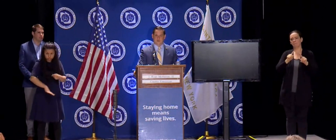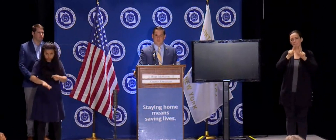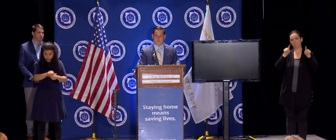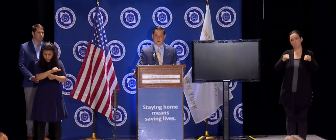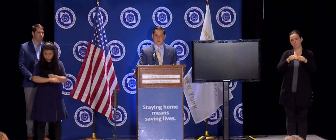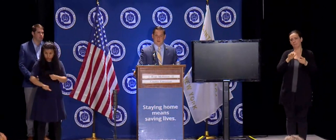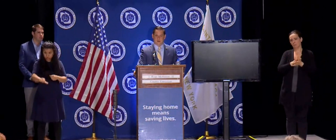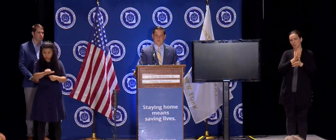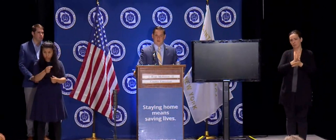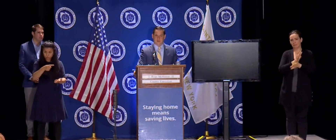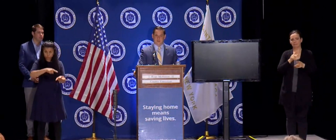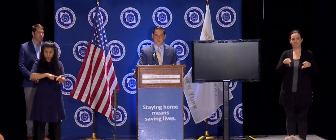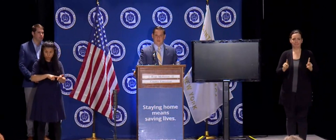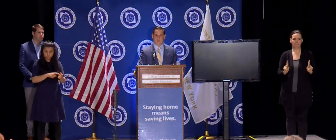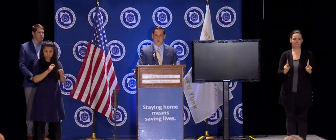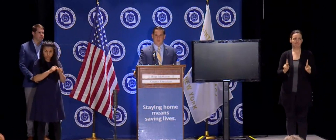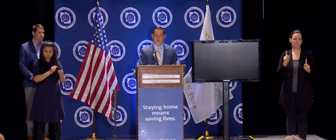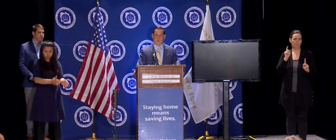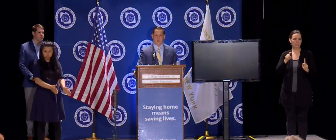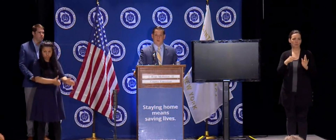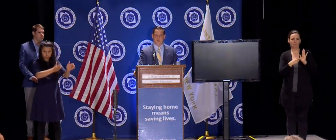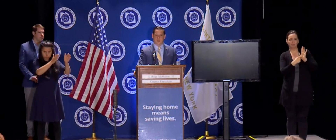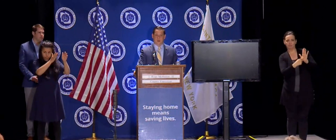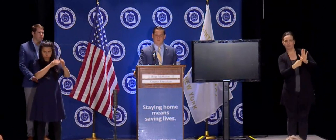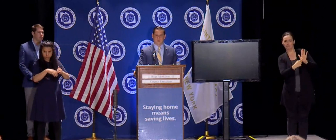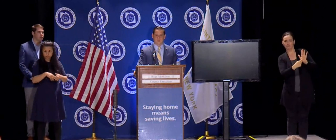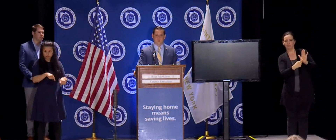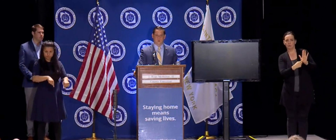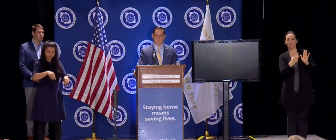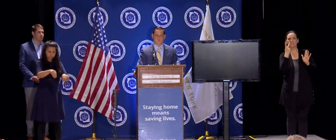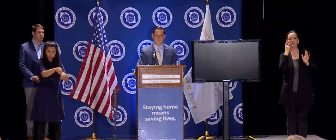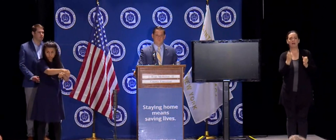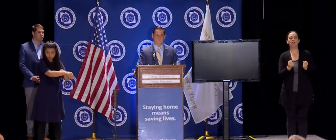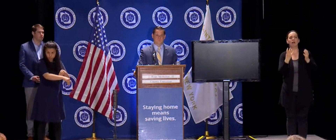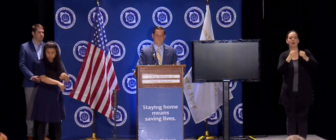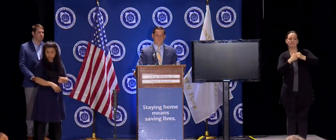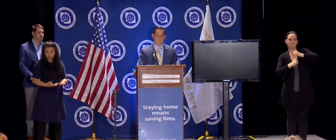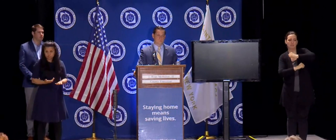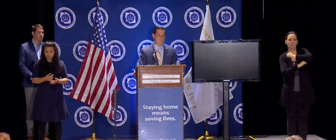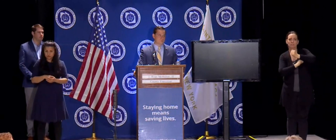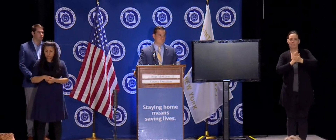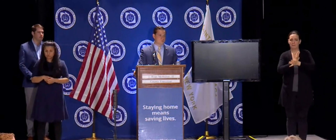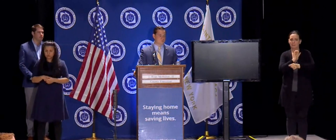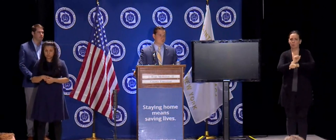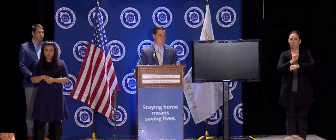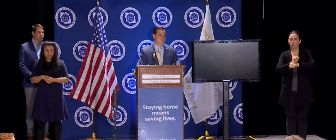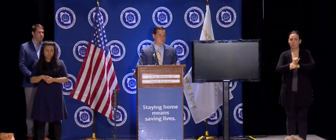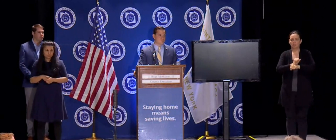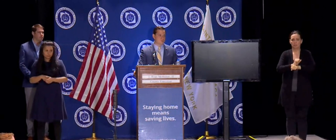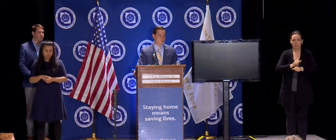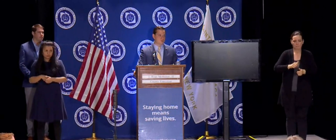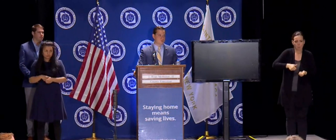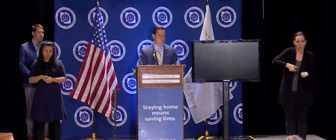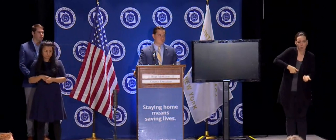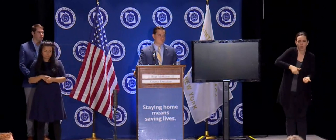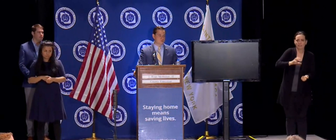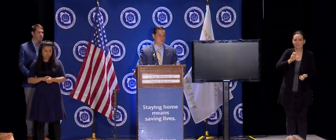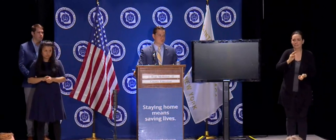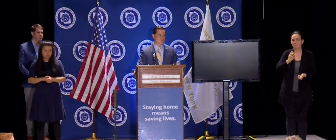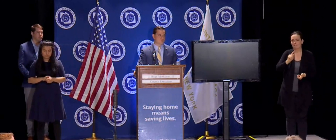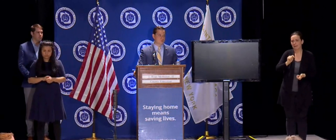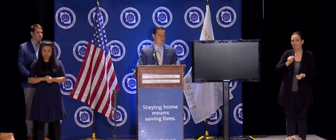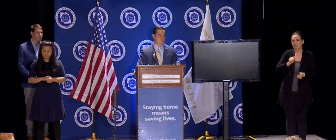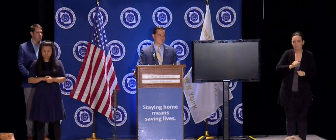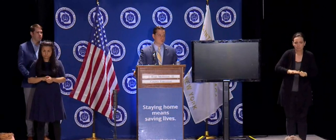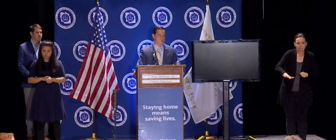seeing a lot of foundation type work starting up very soon. Ryan, with the regional team,